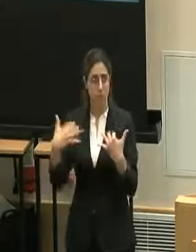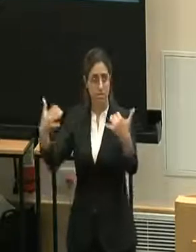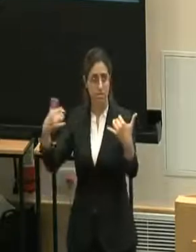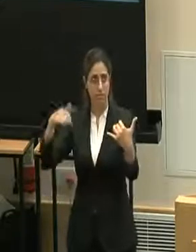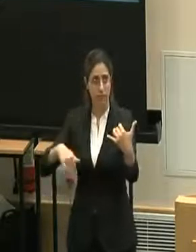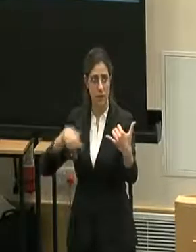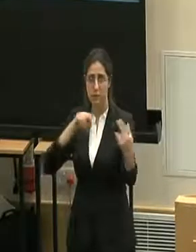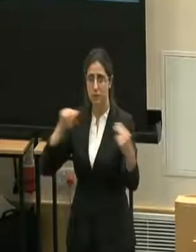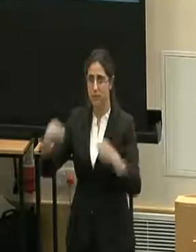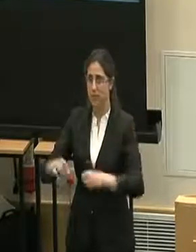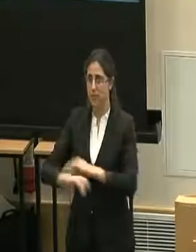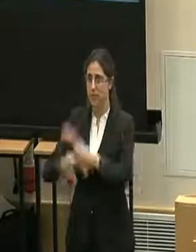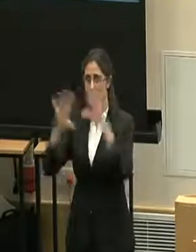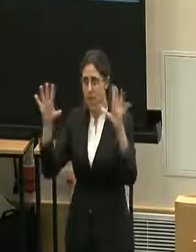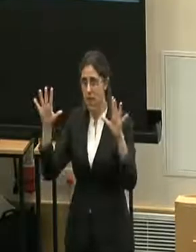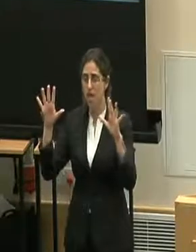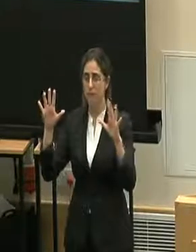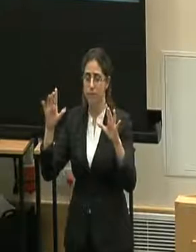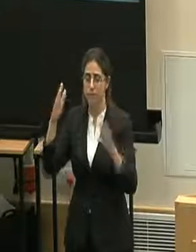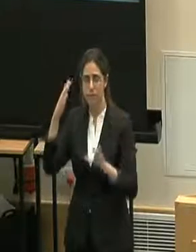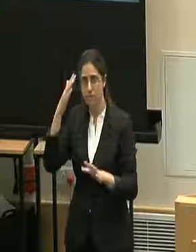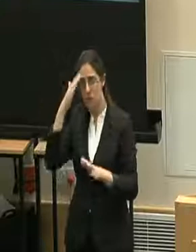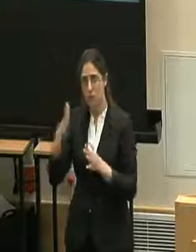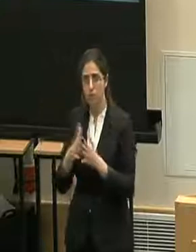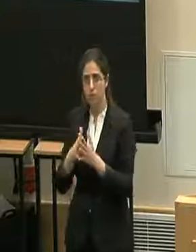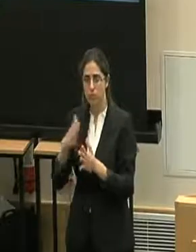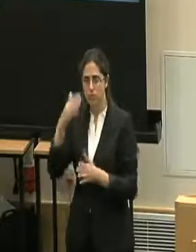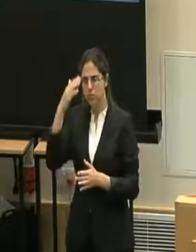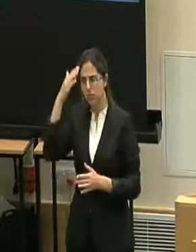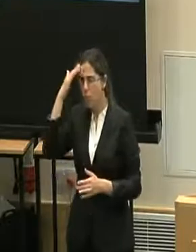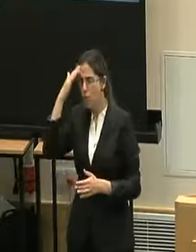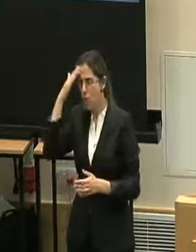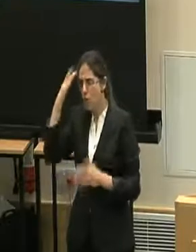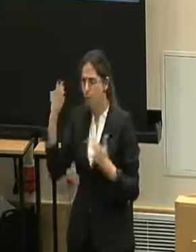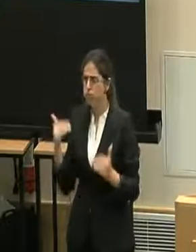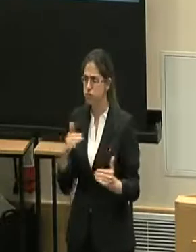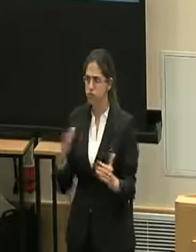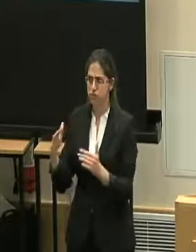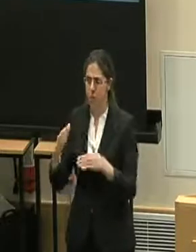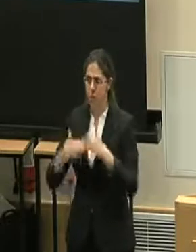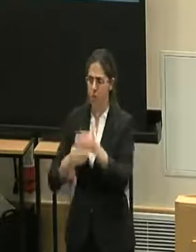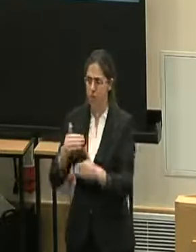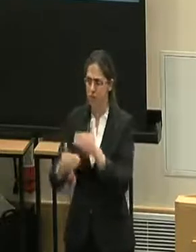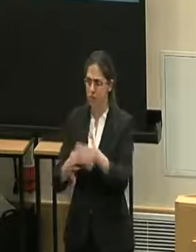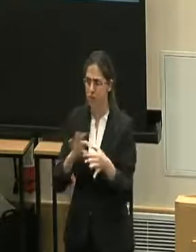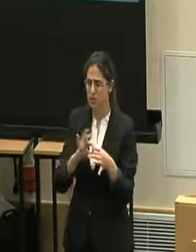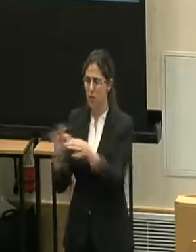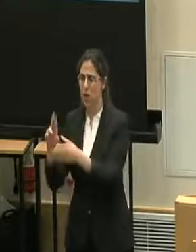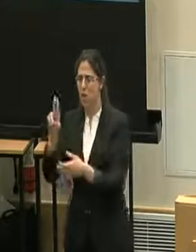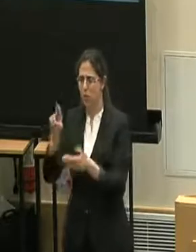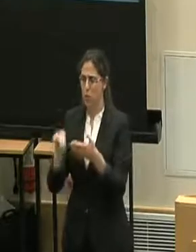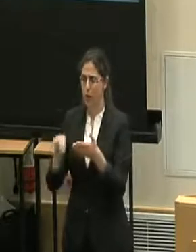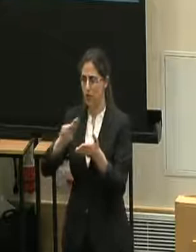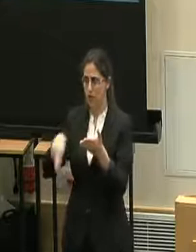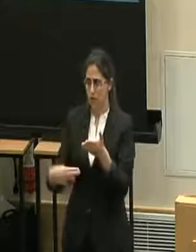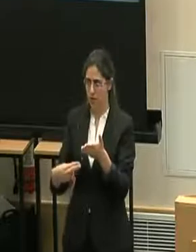can speak much more clearly and much more self-consciously about the processes that went into the UN